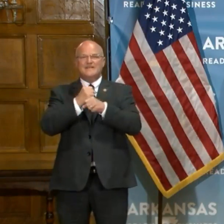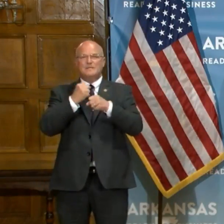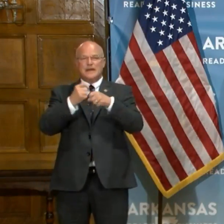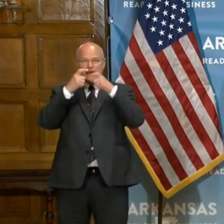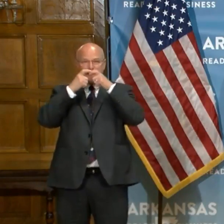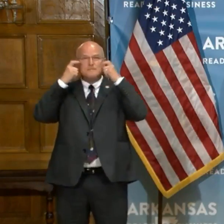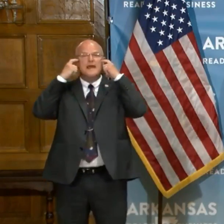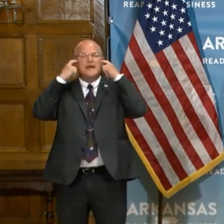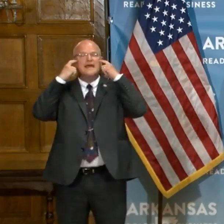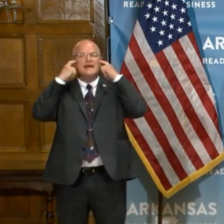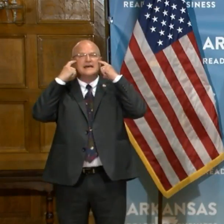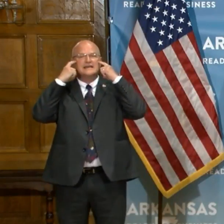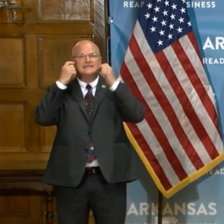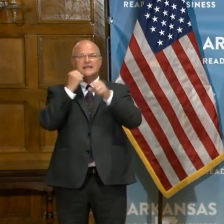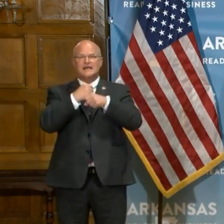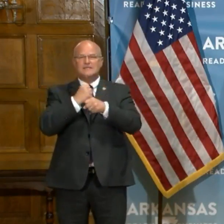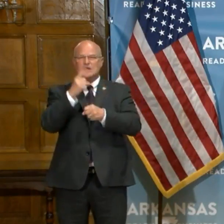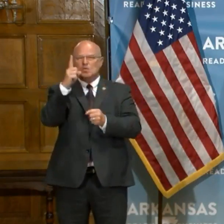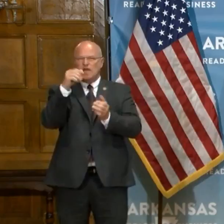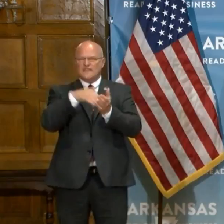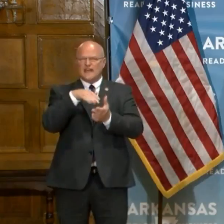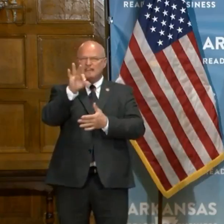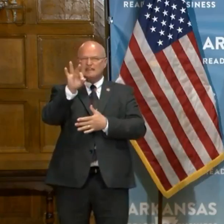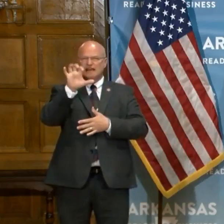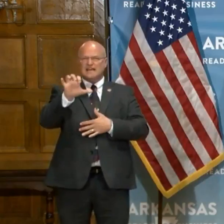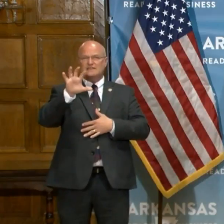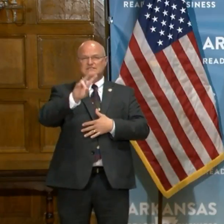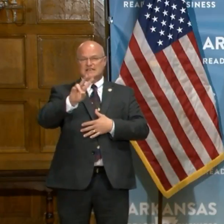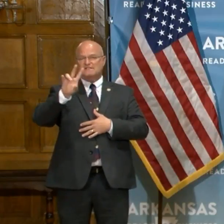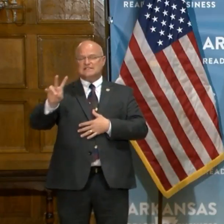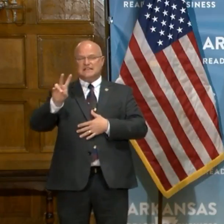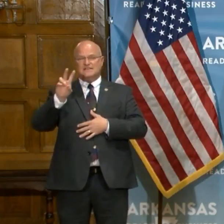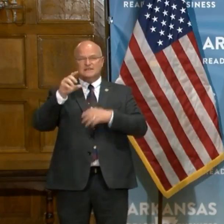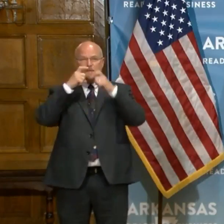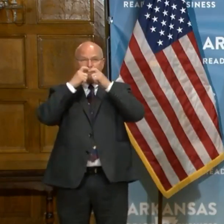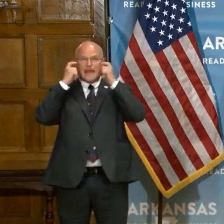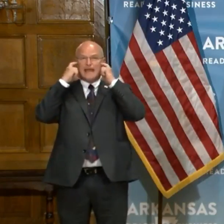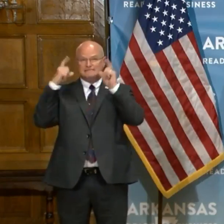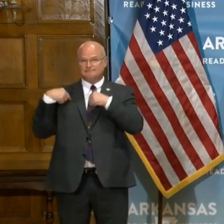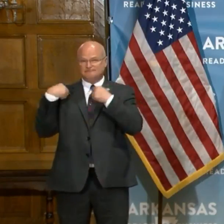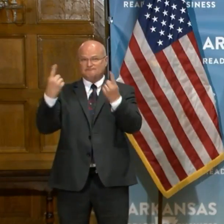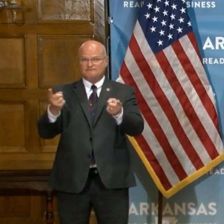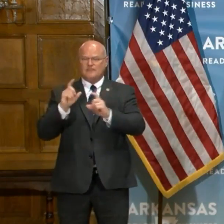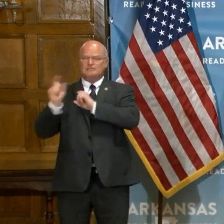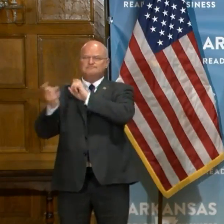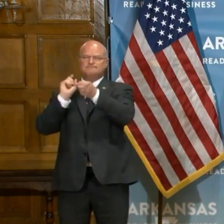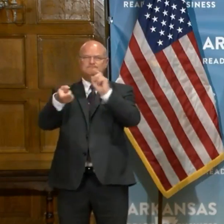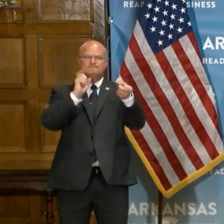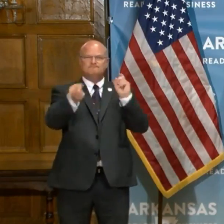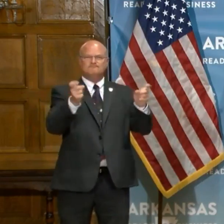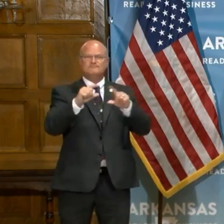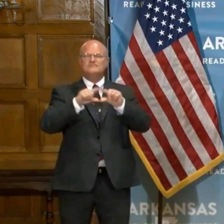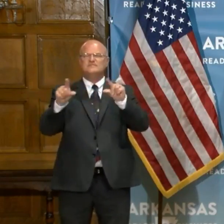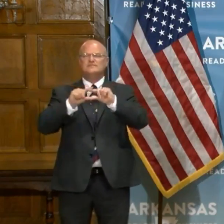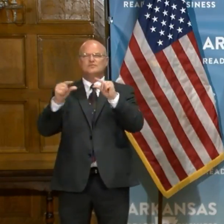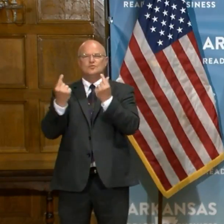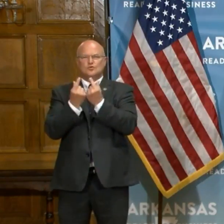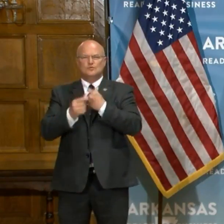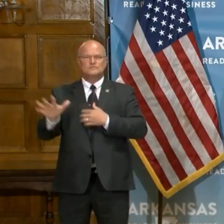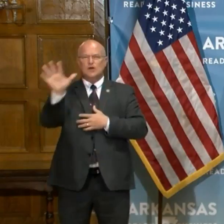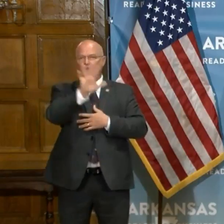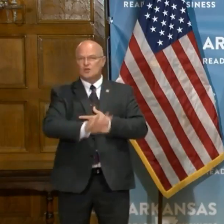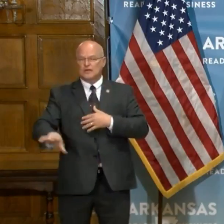made masks. They've made 1,977 masks given to various groups across the state,